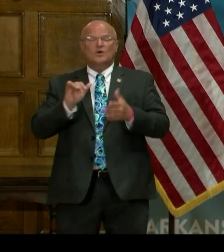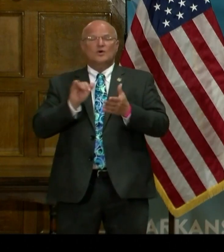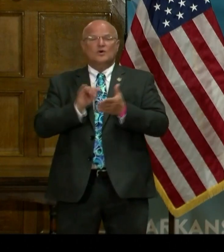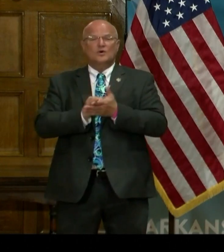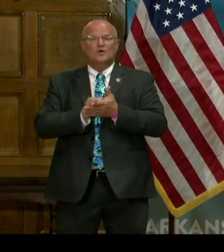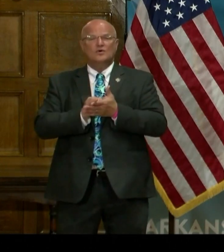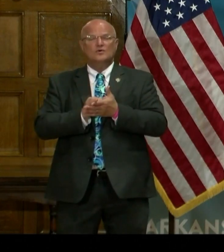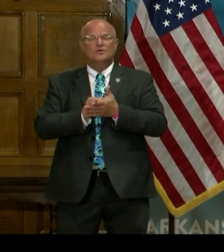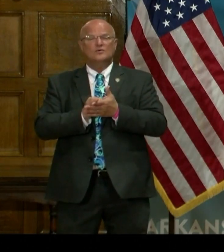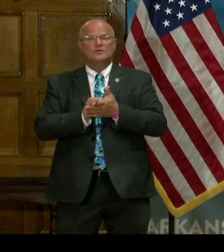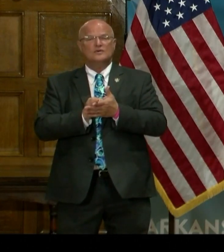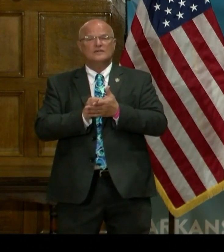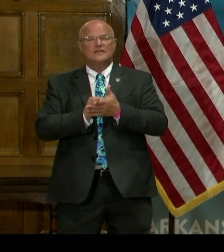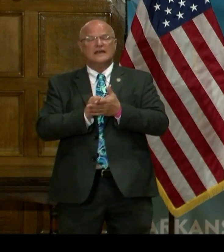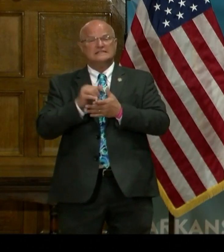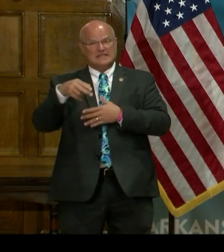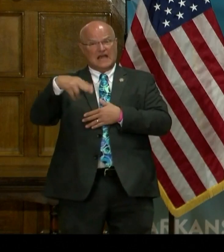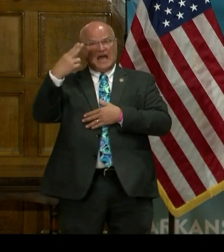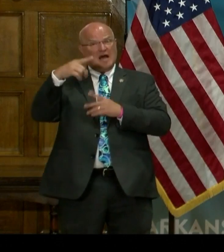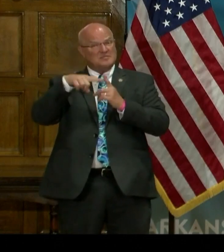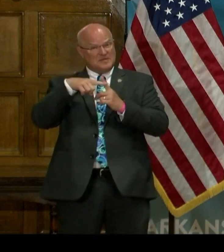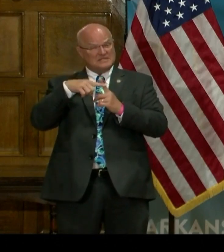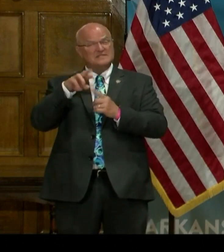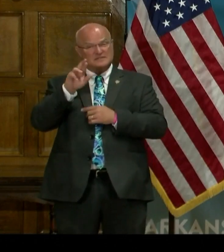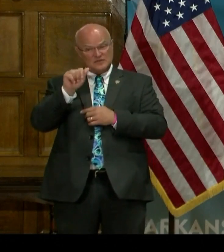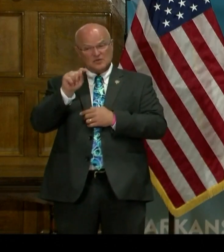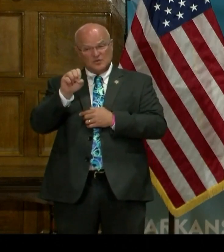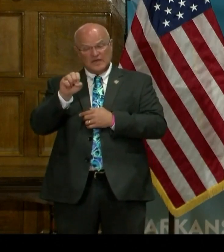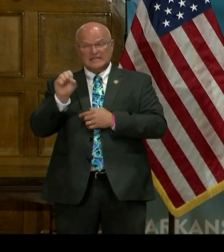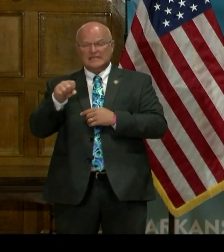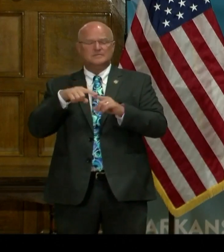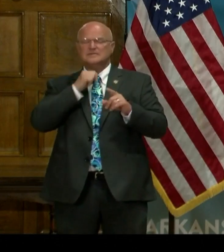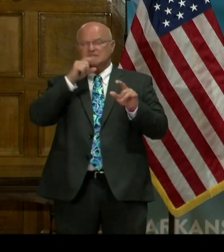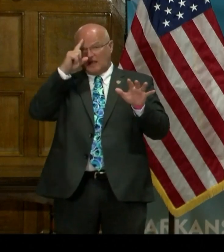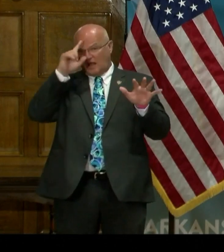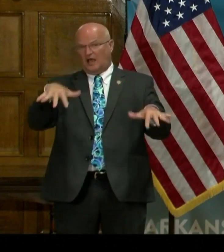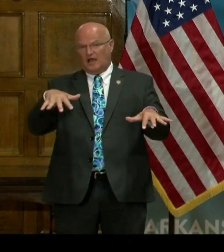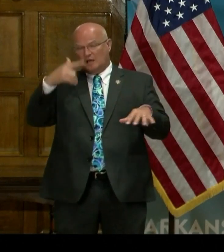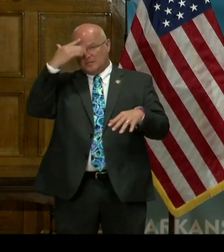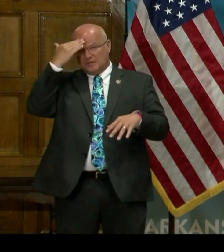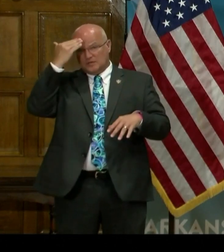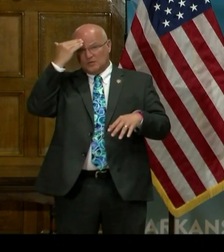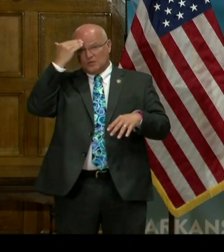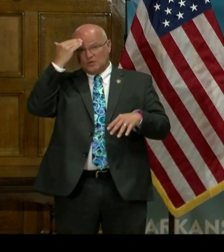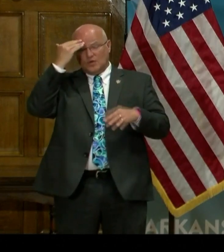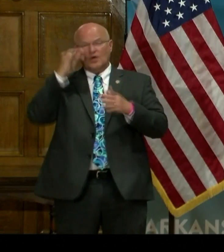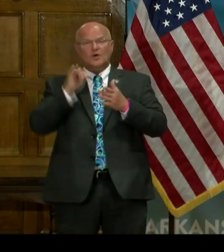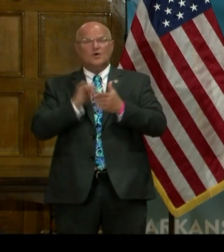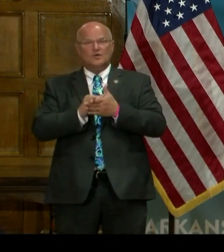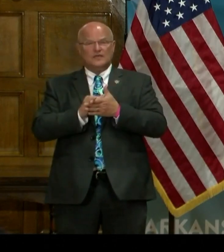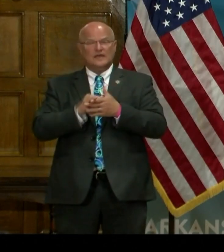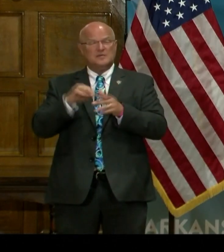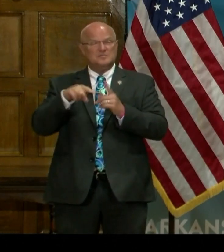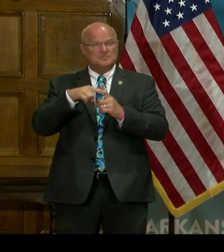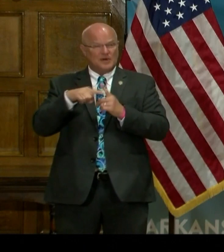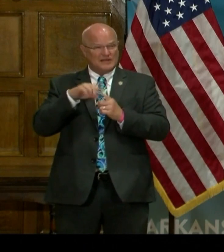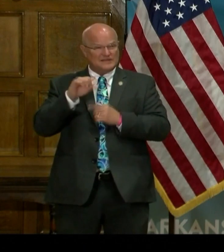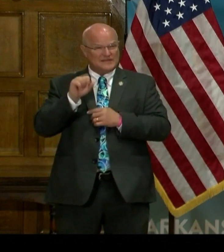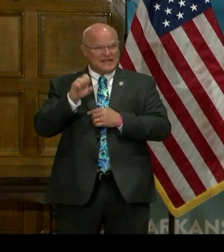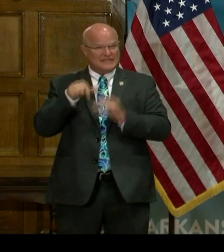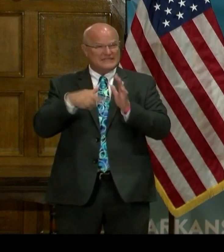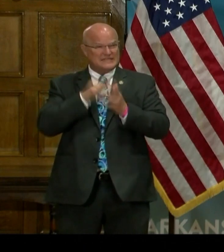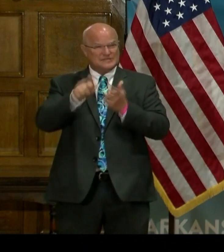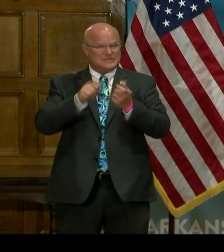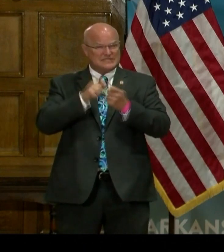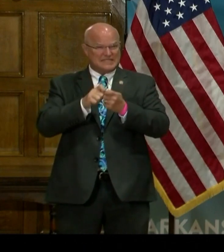That's a high positivity rate, but it's still not startling because we know that there were positive cases in